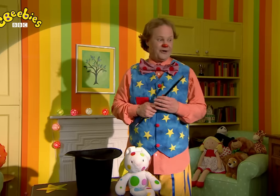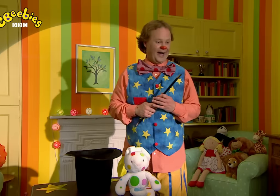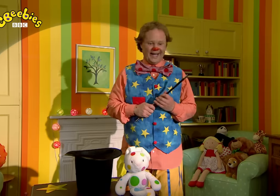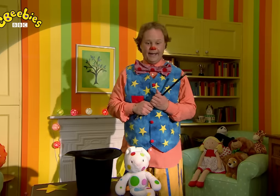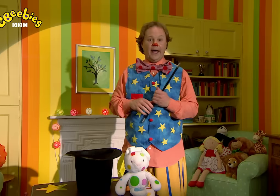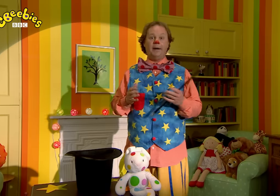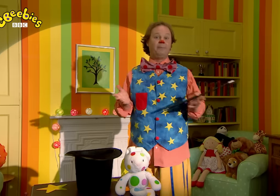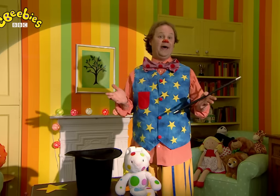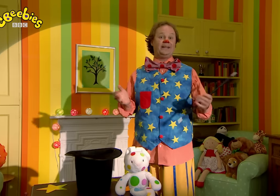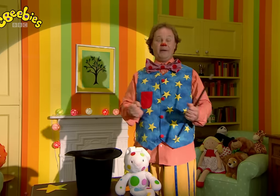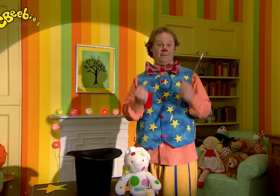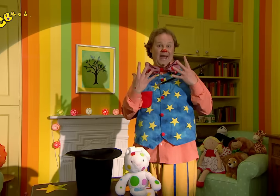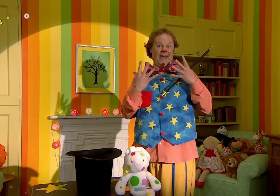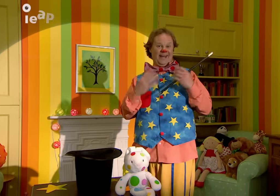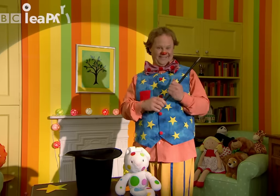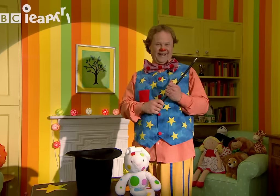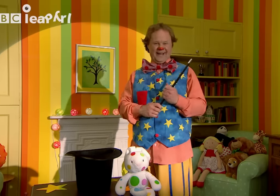try. Prepare to be amazed.